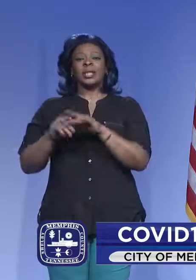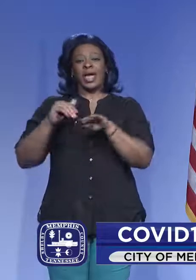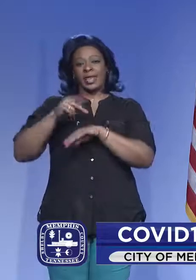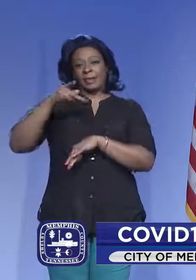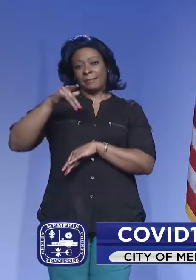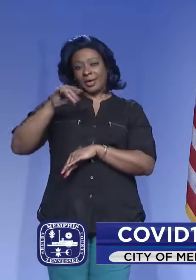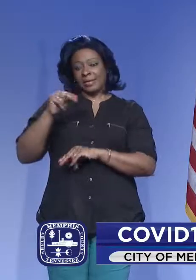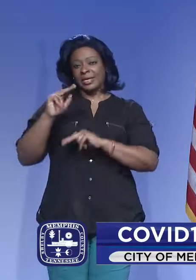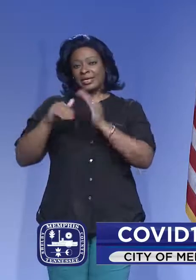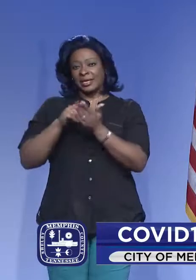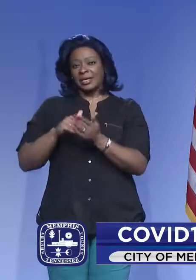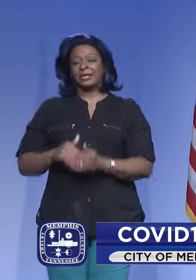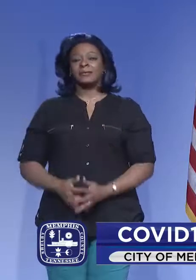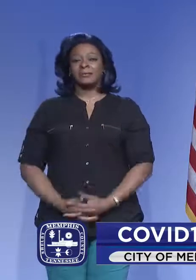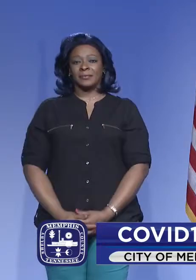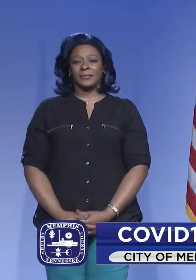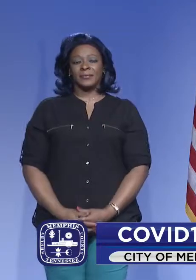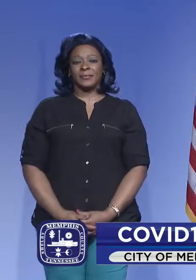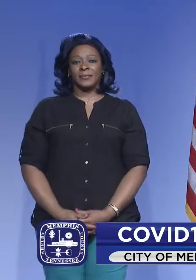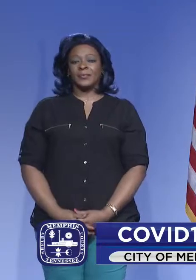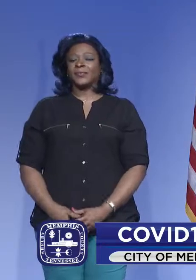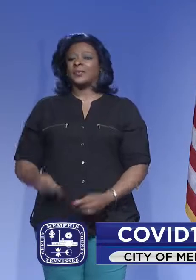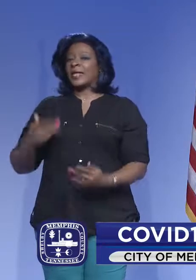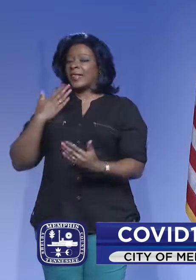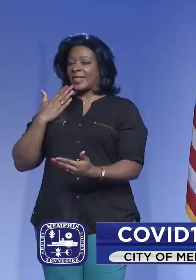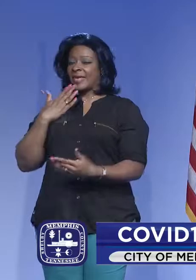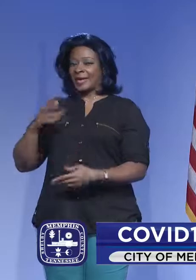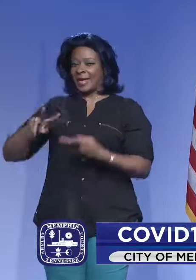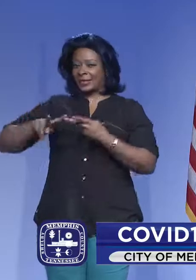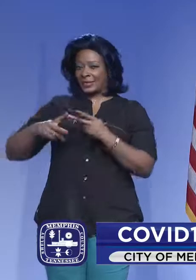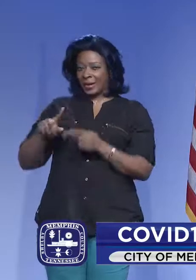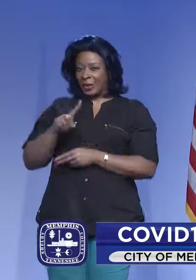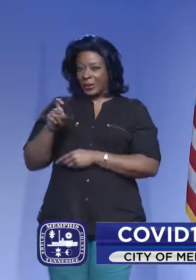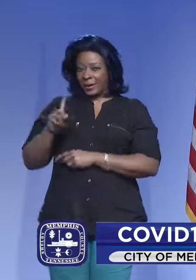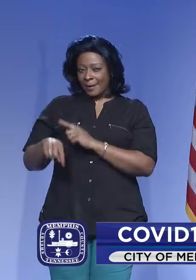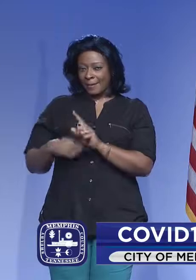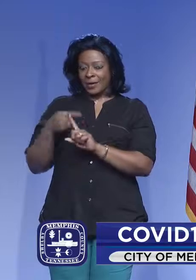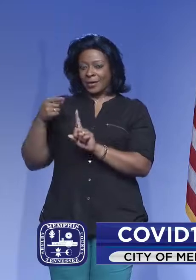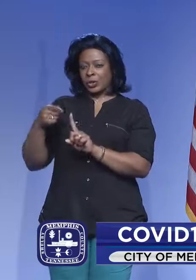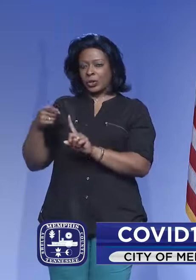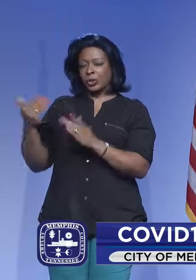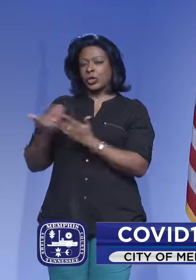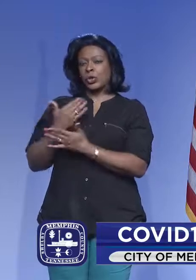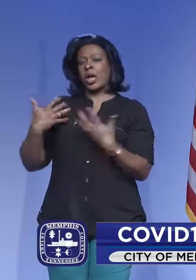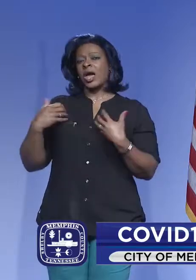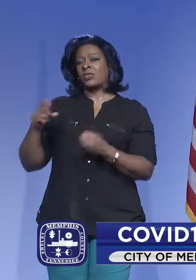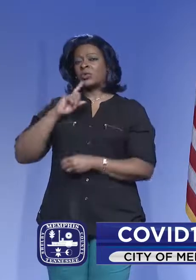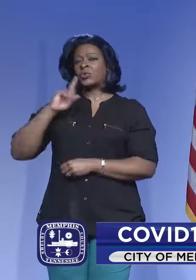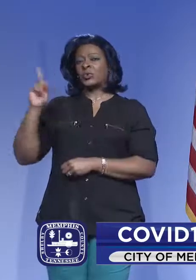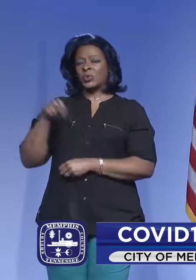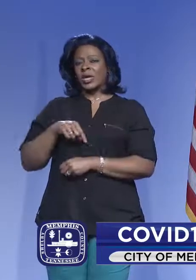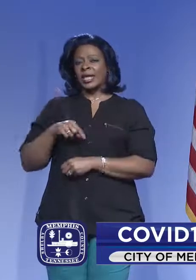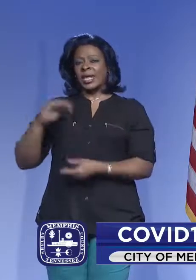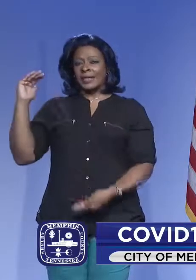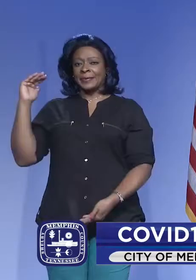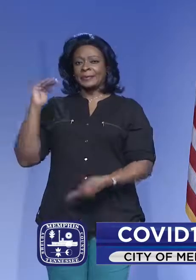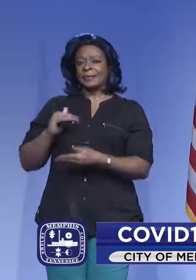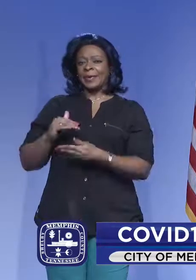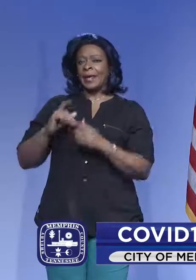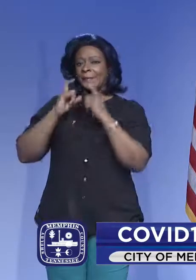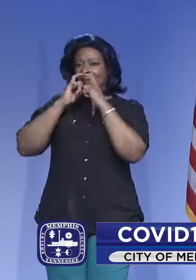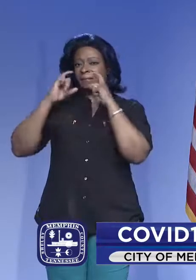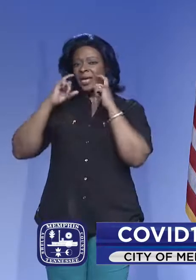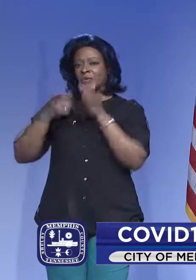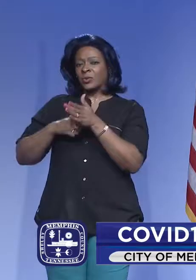site that I know of. Okay, thank you. And my second question is about the new directive regarding the lifting of the mask mandate. When it comes